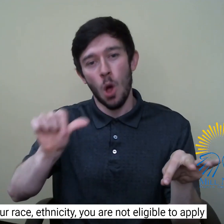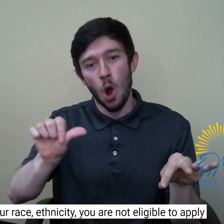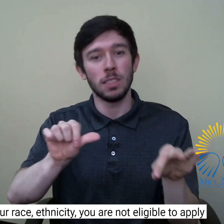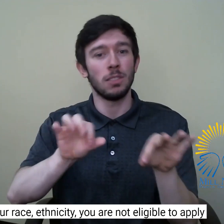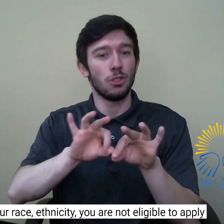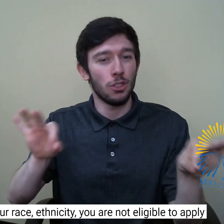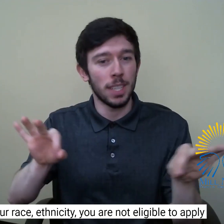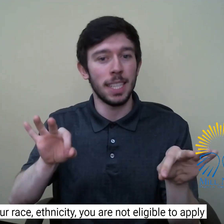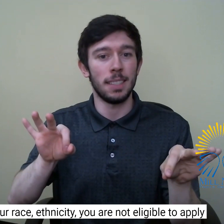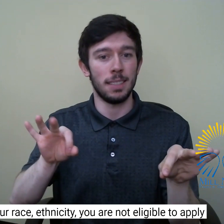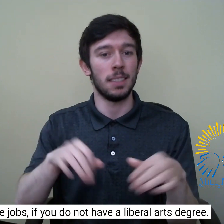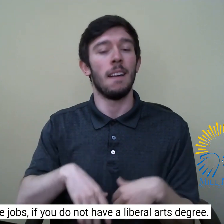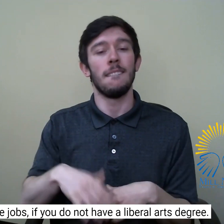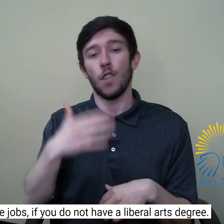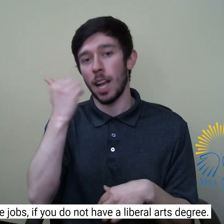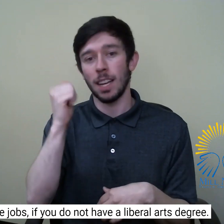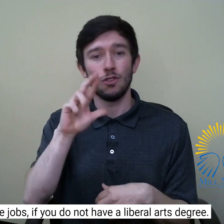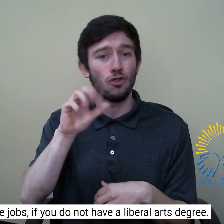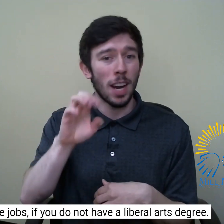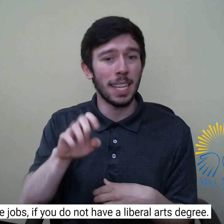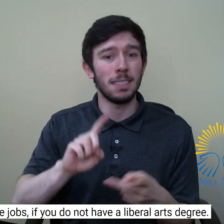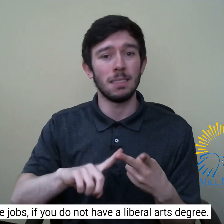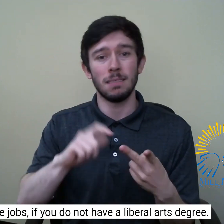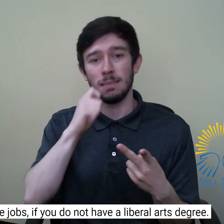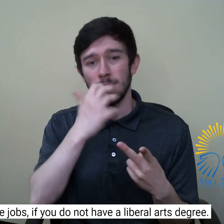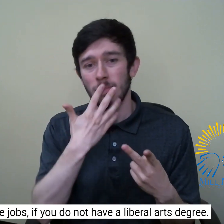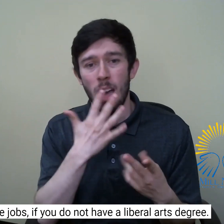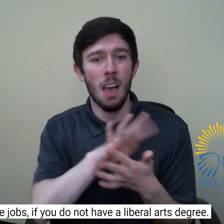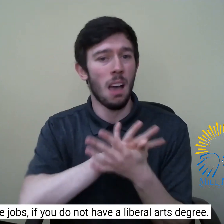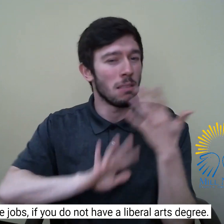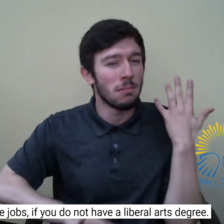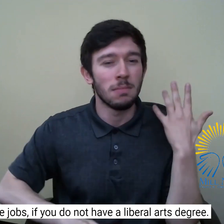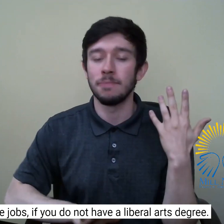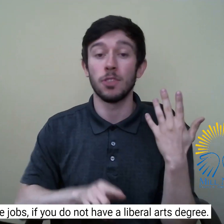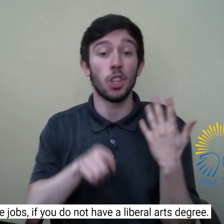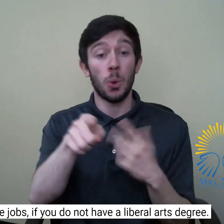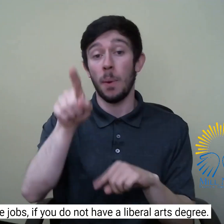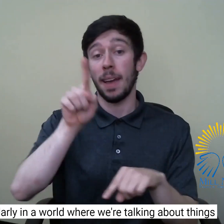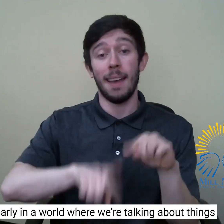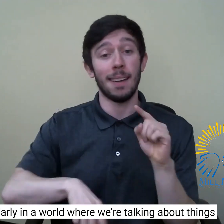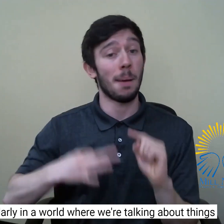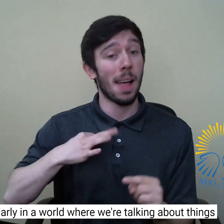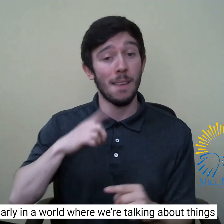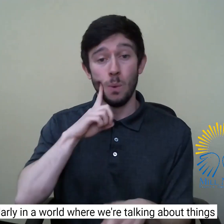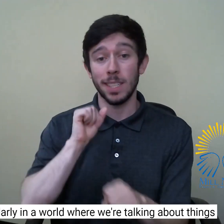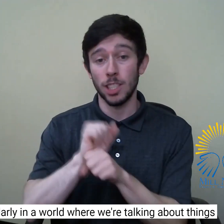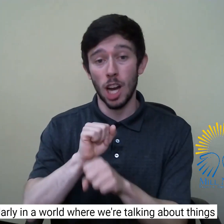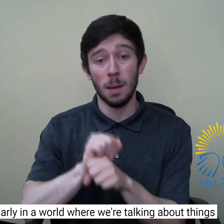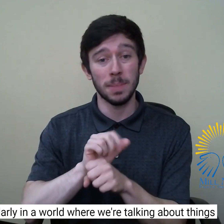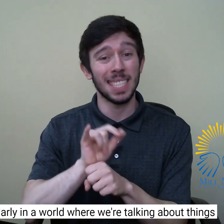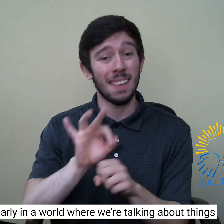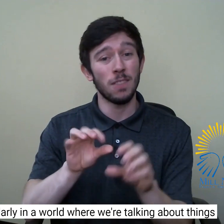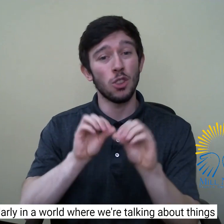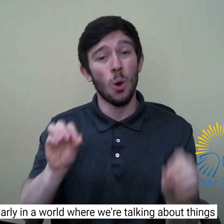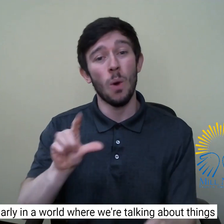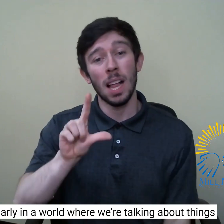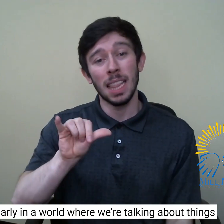not eligible to apply for some of these jobs if you do not have a liberal arts degree. Particularly in a world where we're talking about things